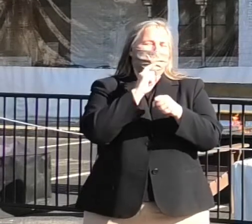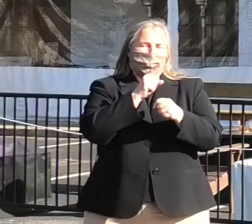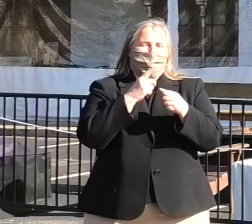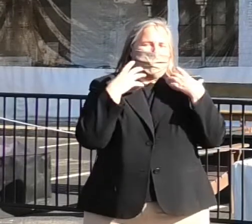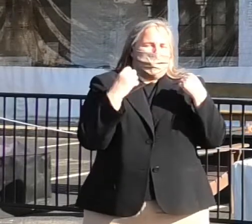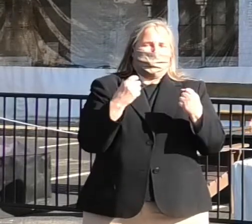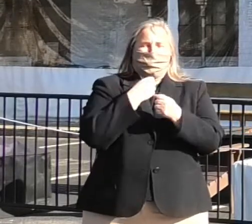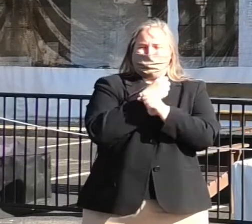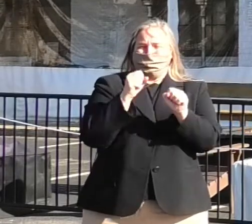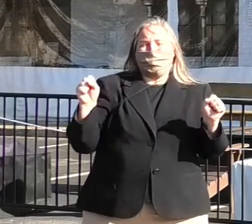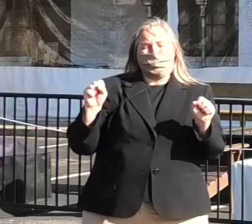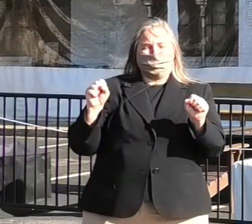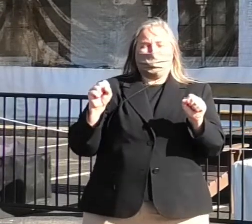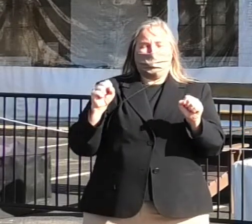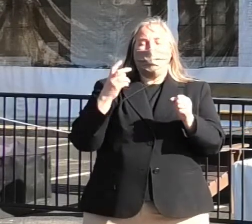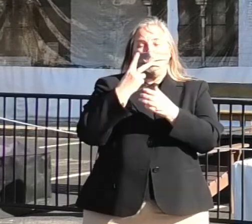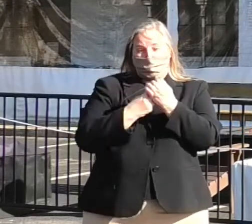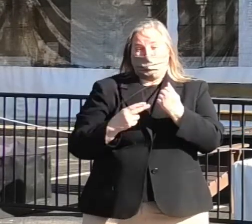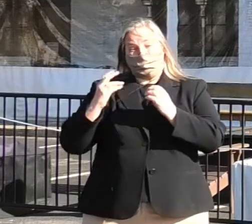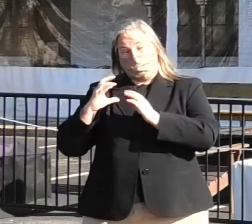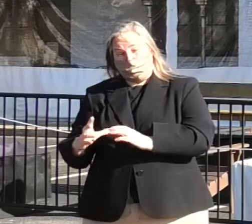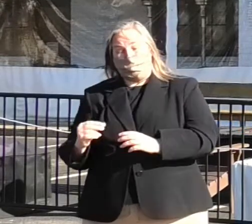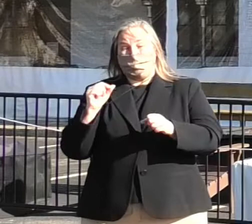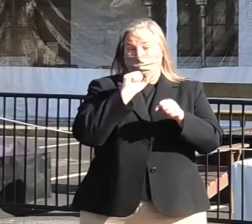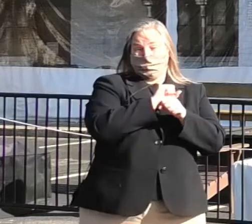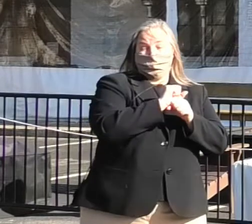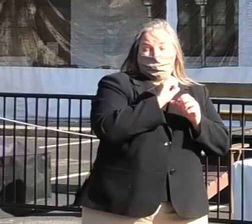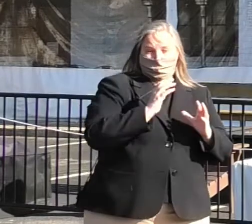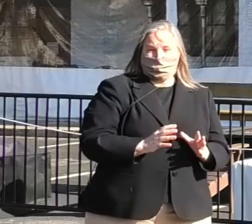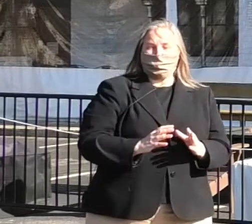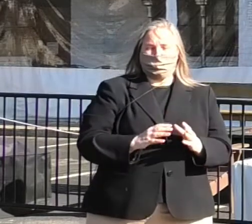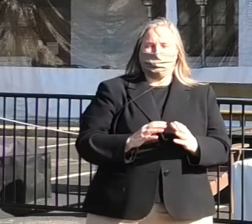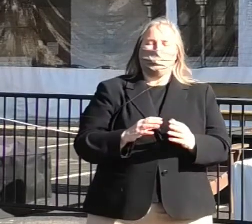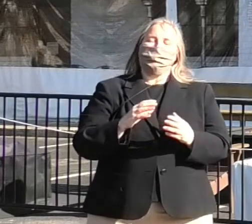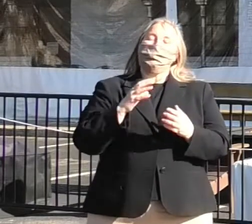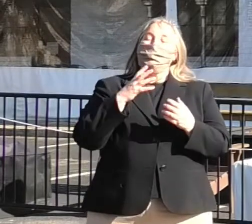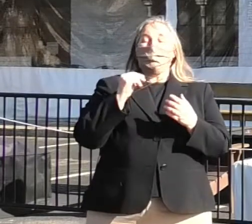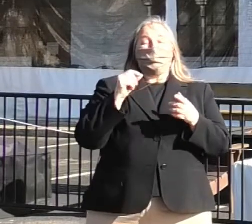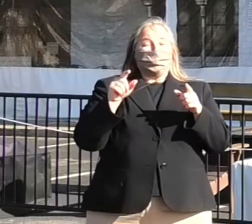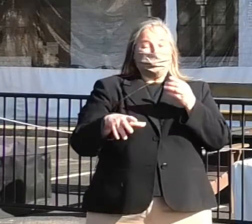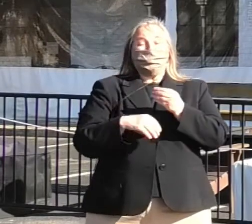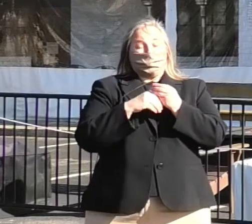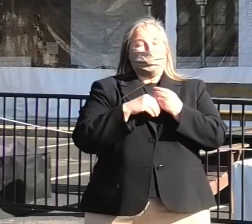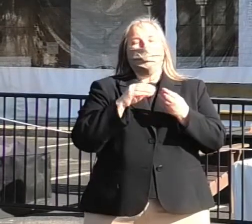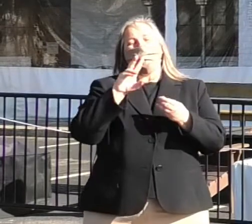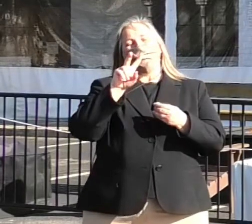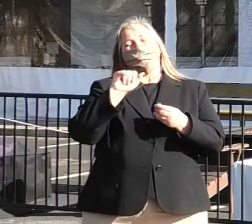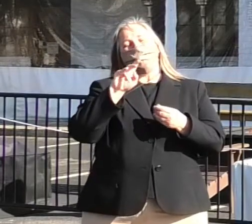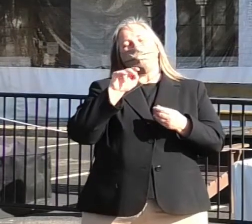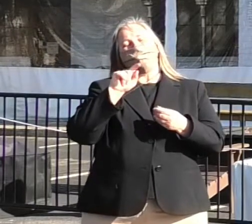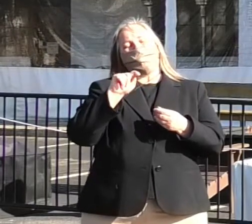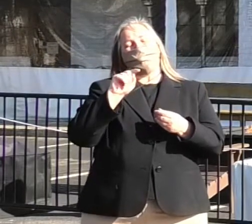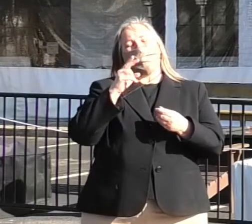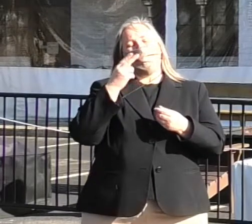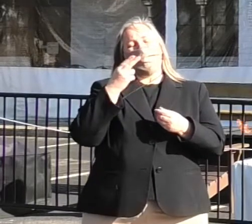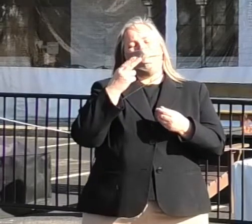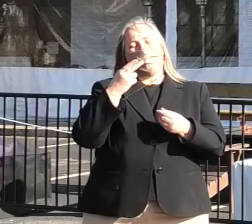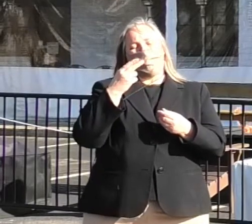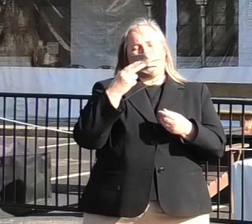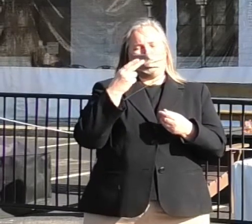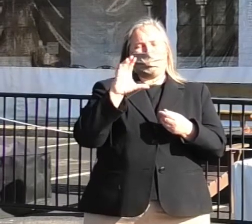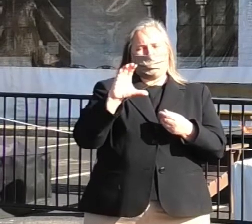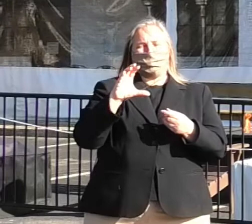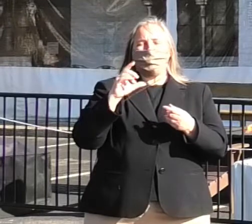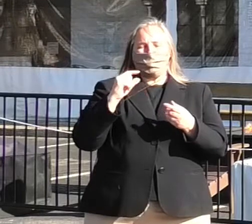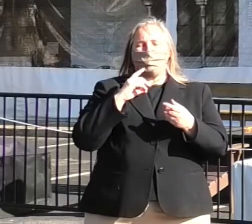of both their customers and employees. Additionally, Visit Howard County is proud to be partnering with Executive Ball's Stay